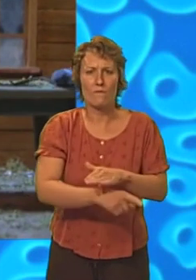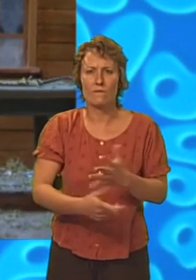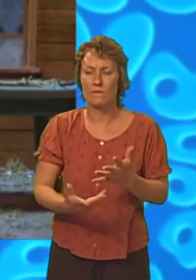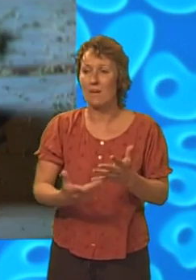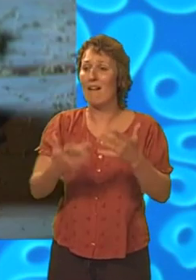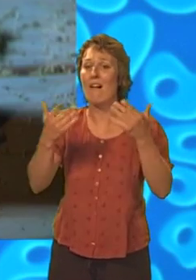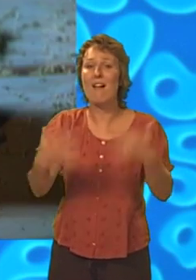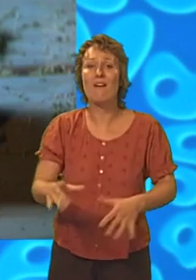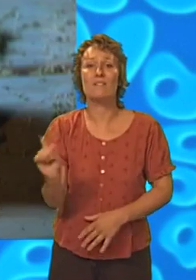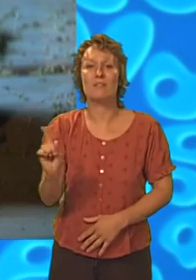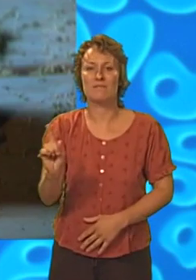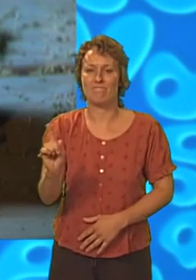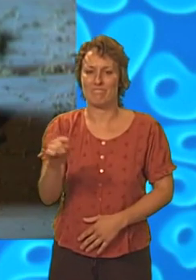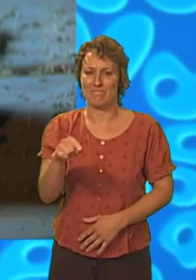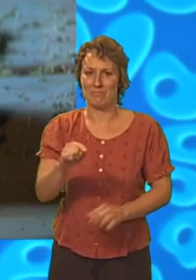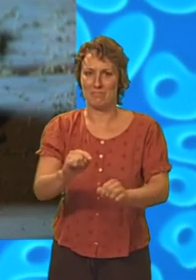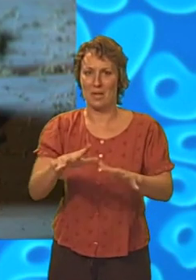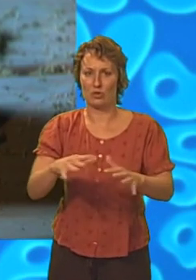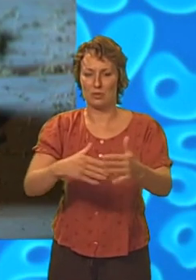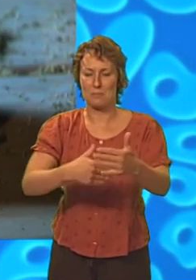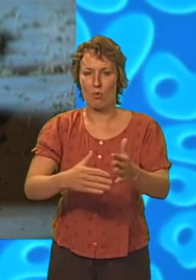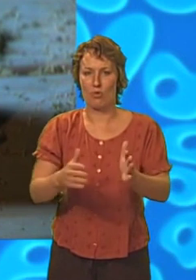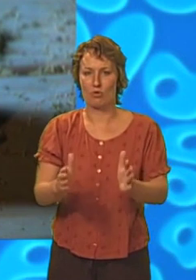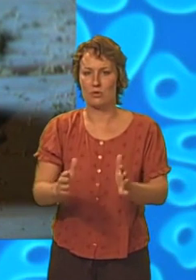was left was the magic box.